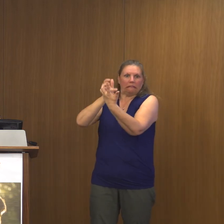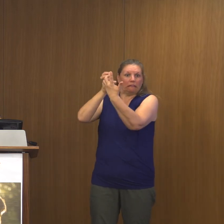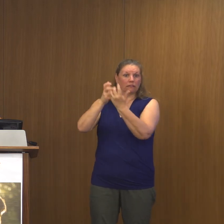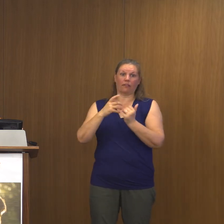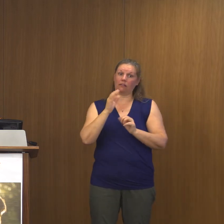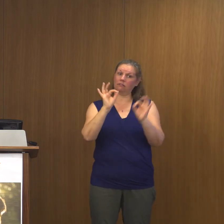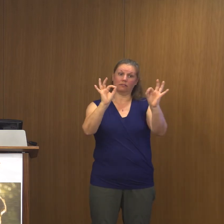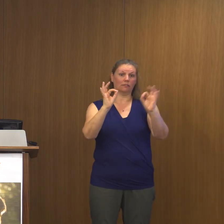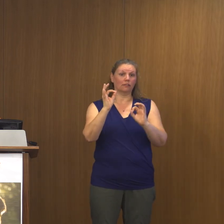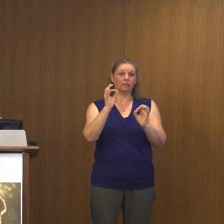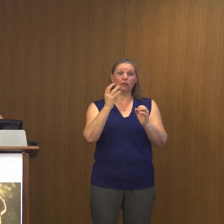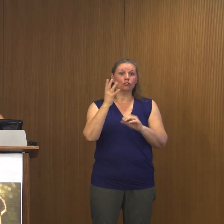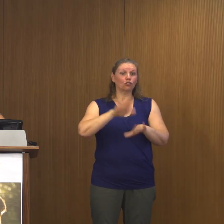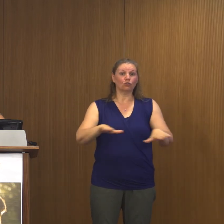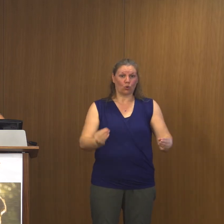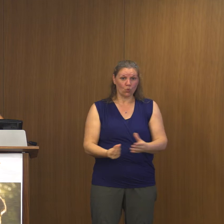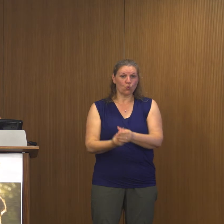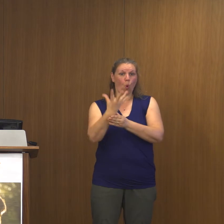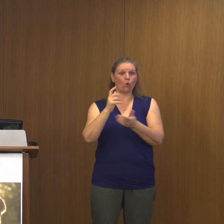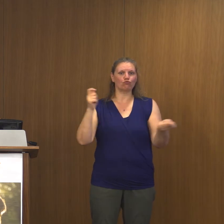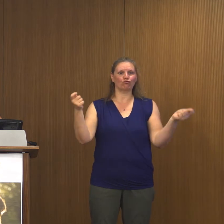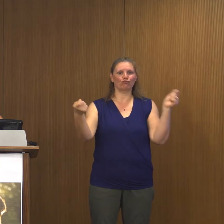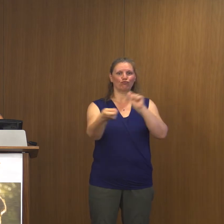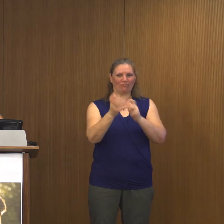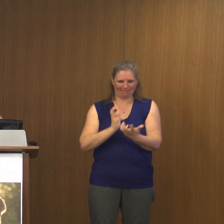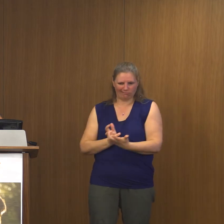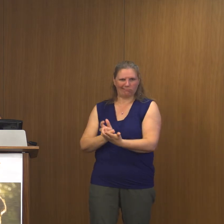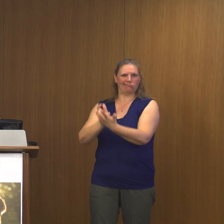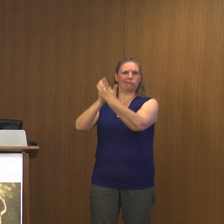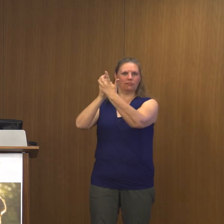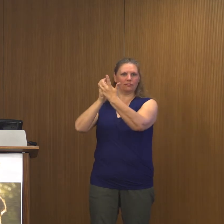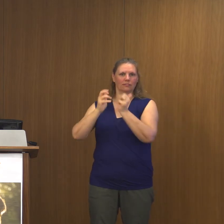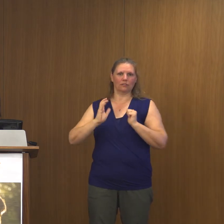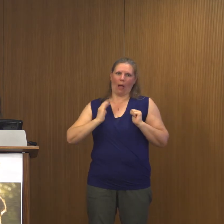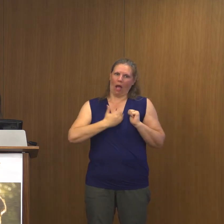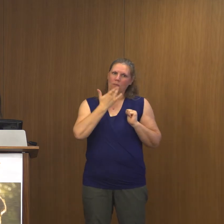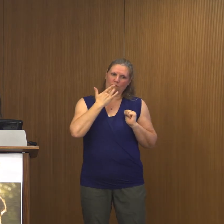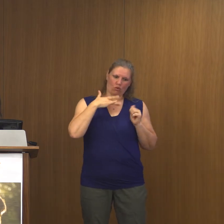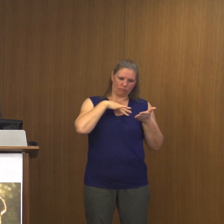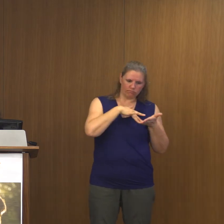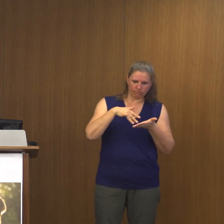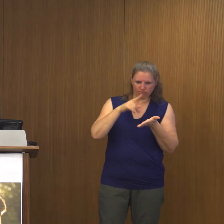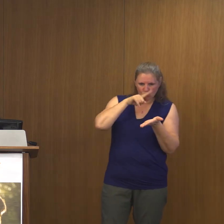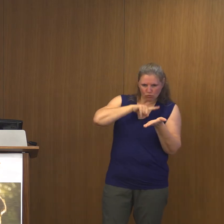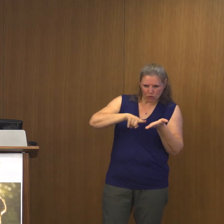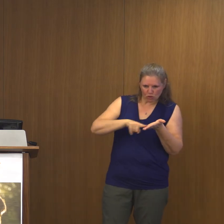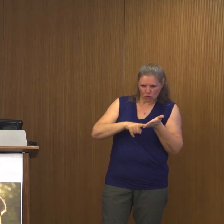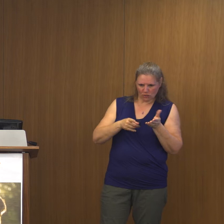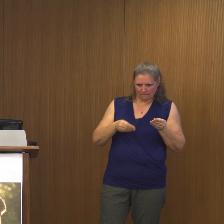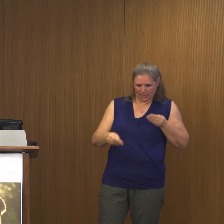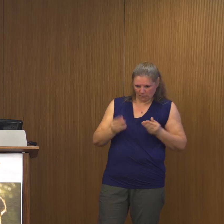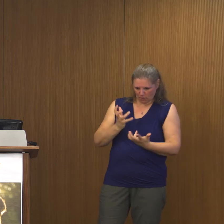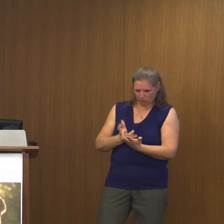children, right? They grow. And we are trying to develop research that can follow them and that can respond to needs